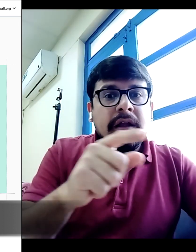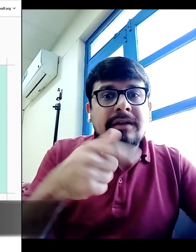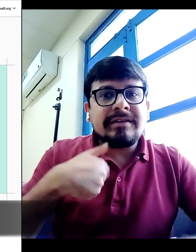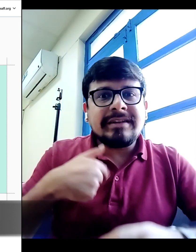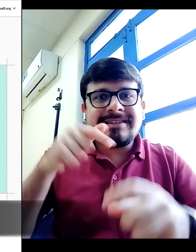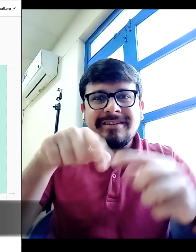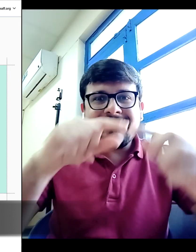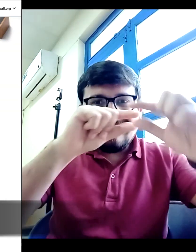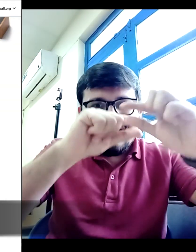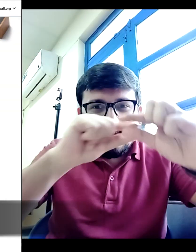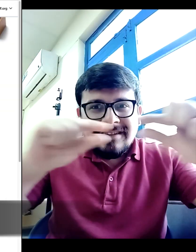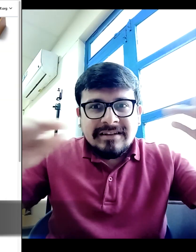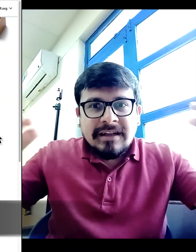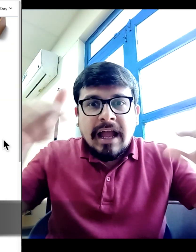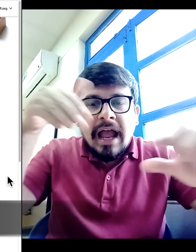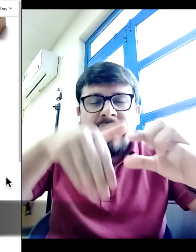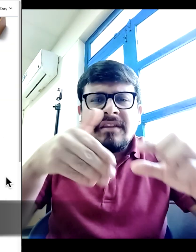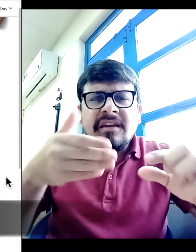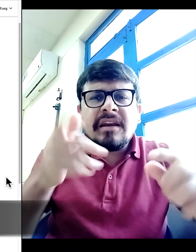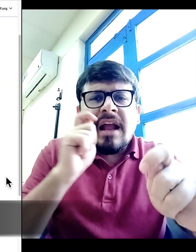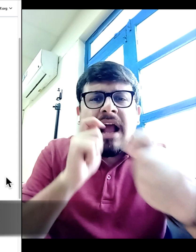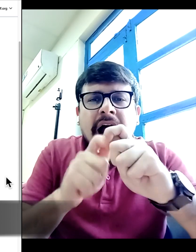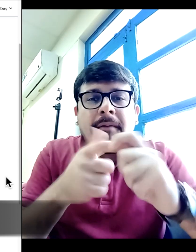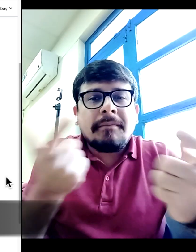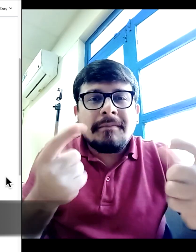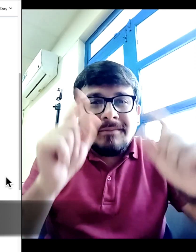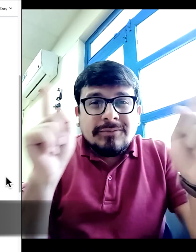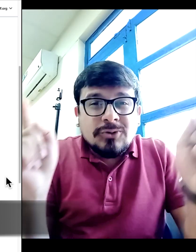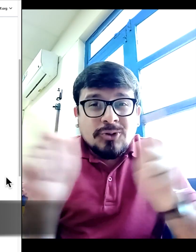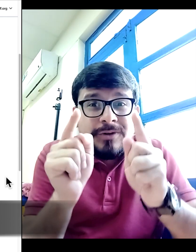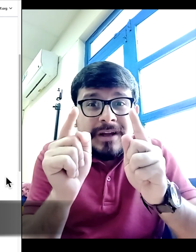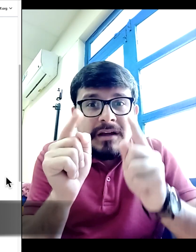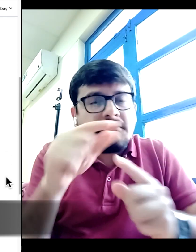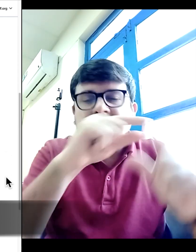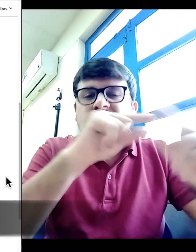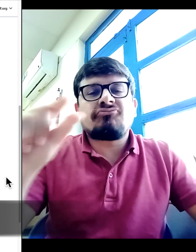like to change that. So